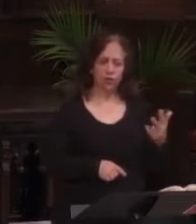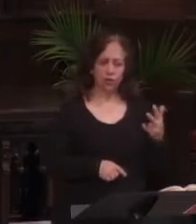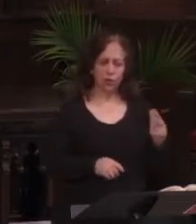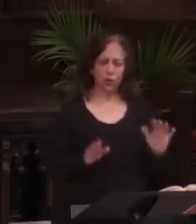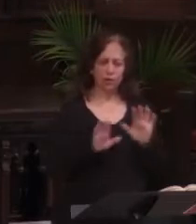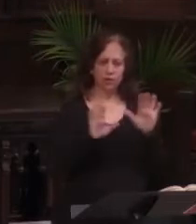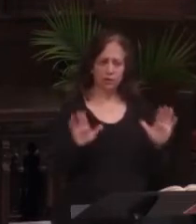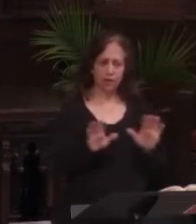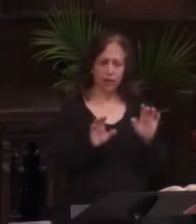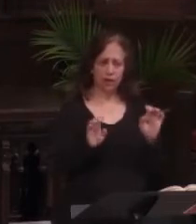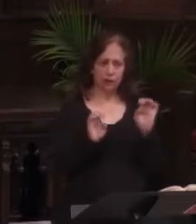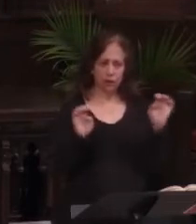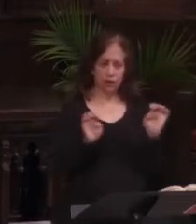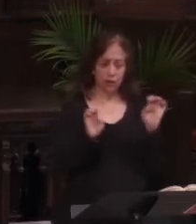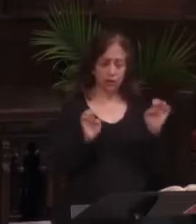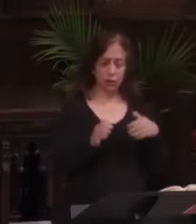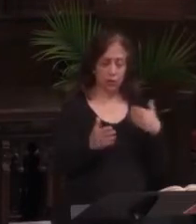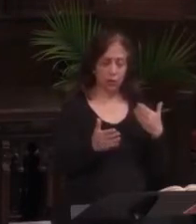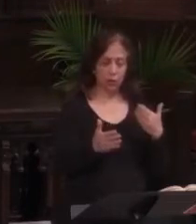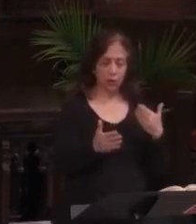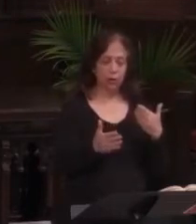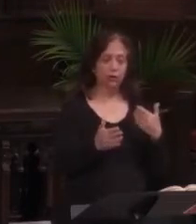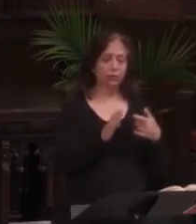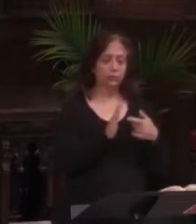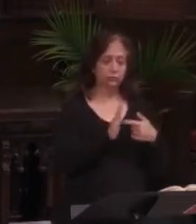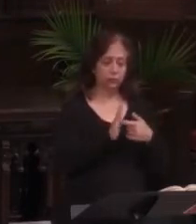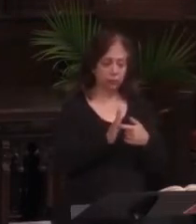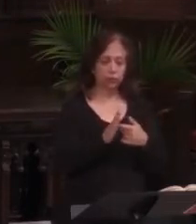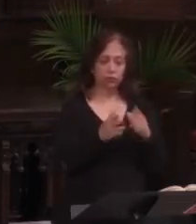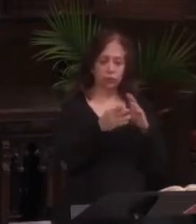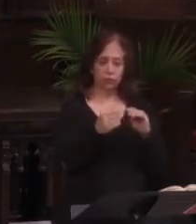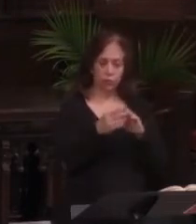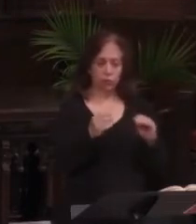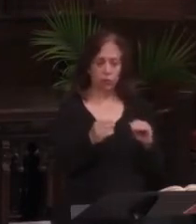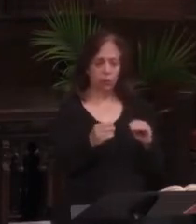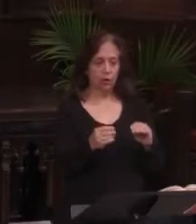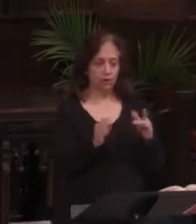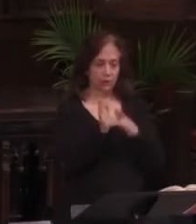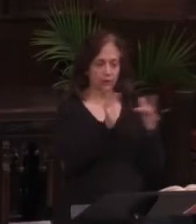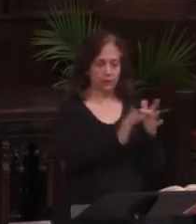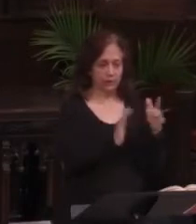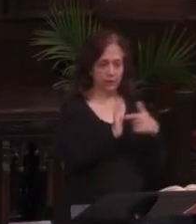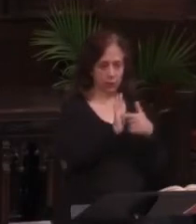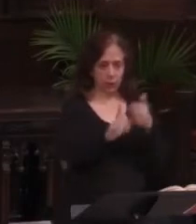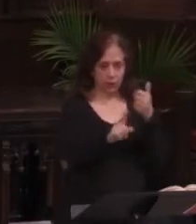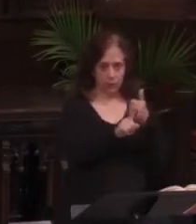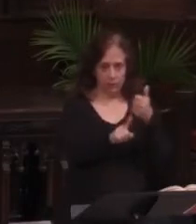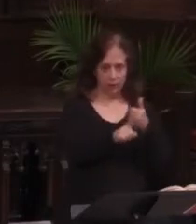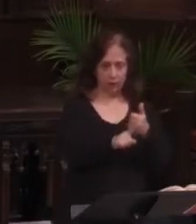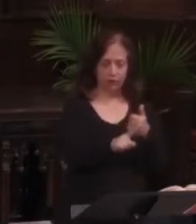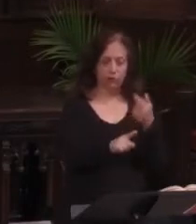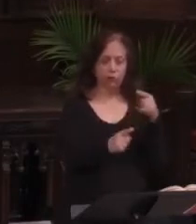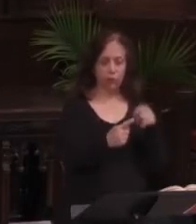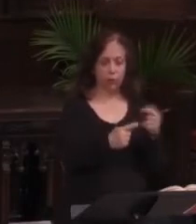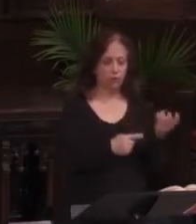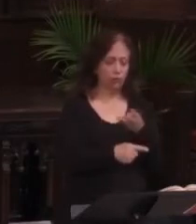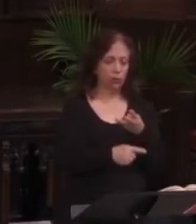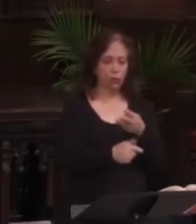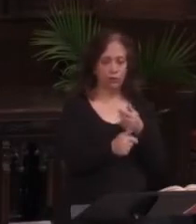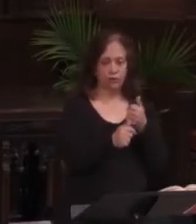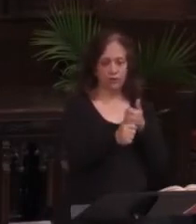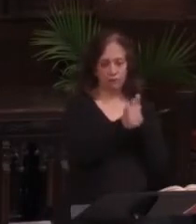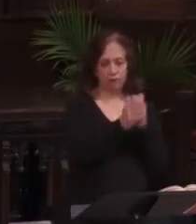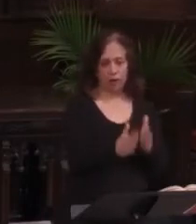brings us to the story of Jesus revealing himself to two disciples that he met on the road to Emmaus. The